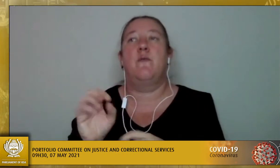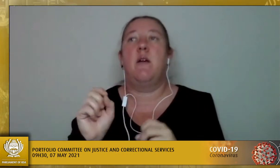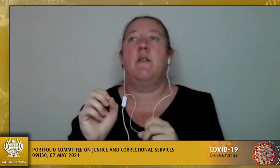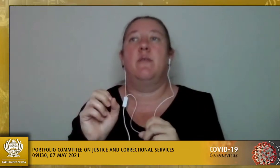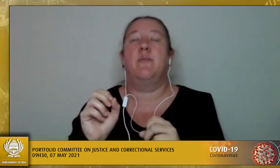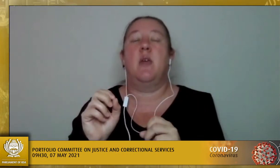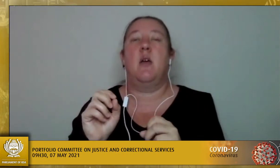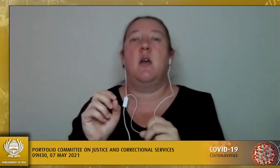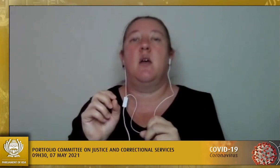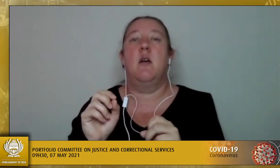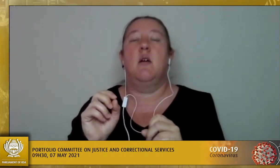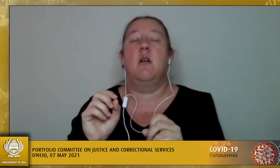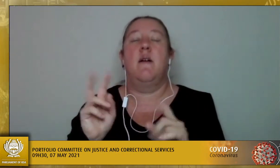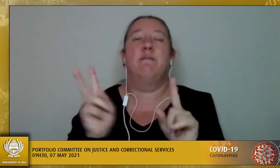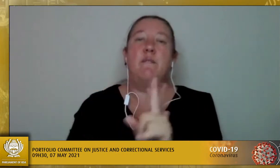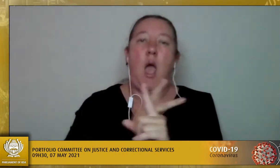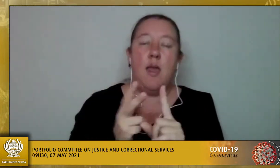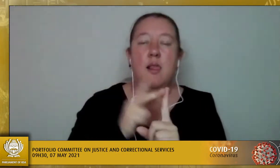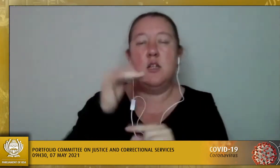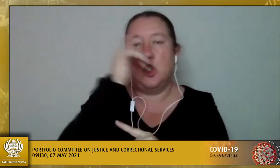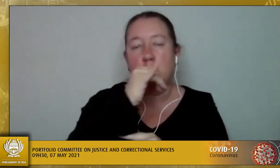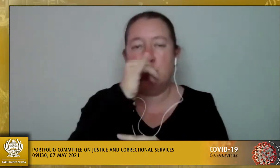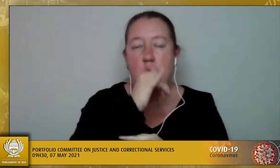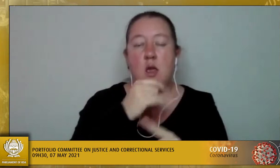crimes and